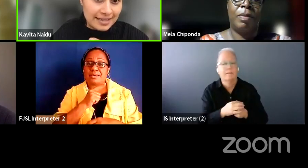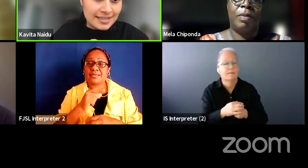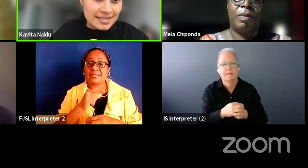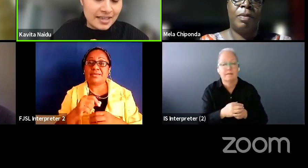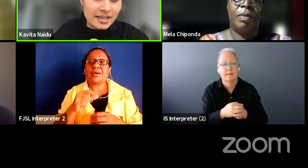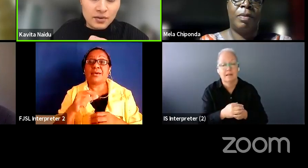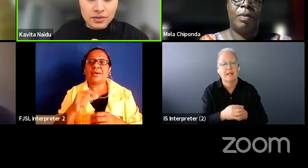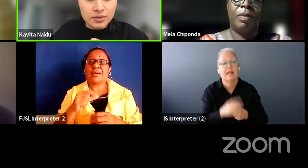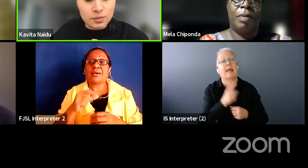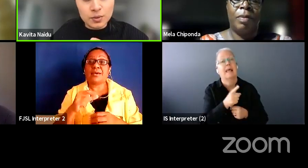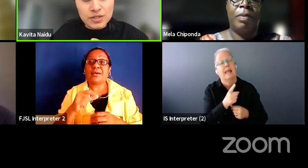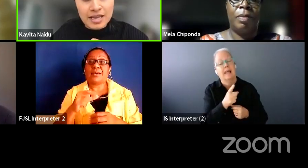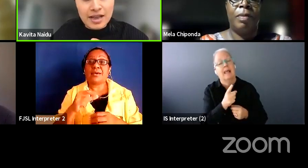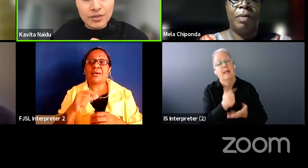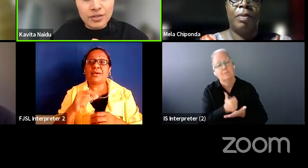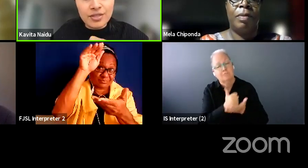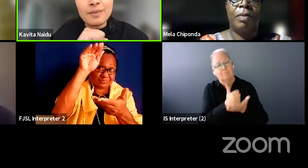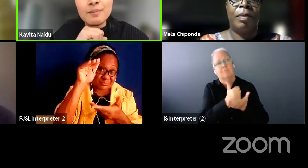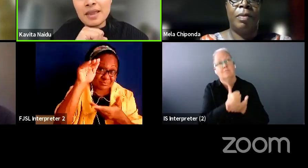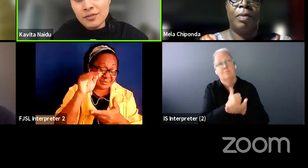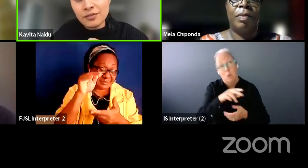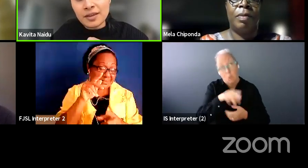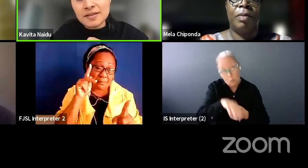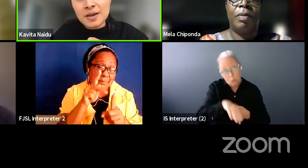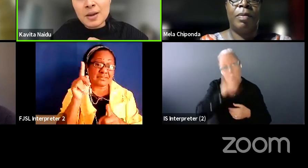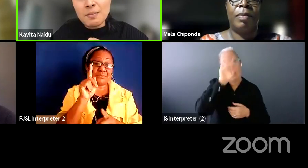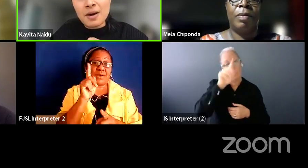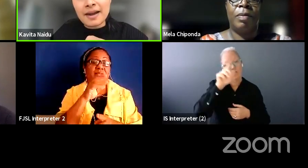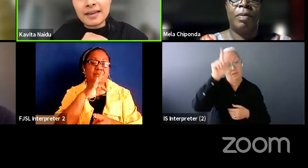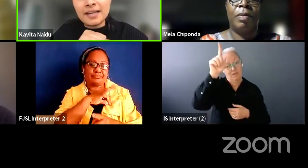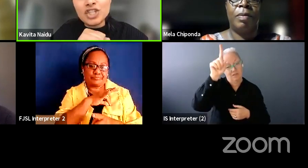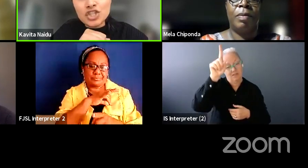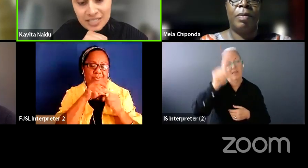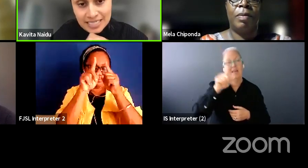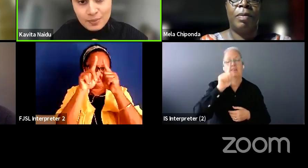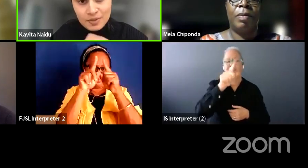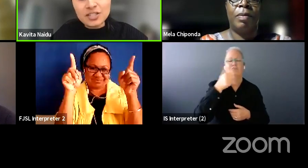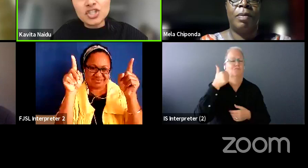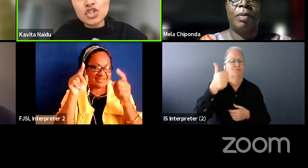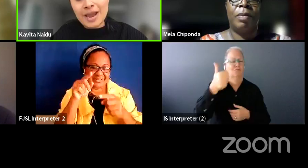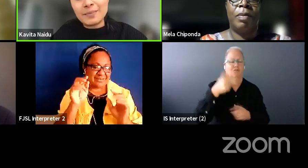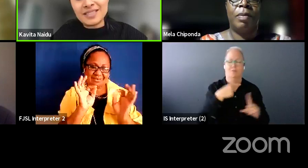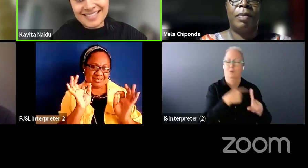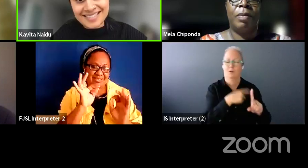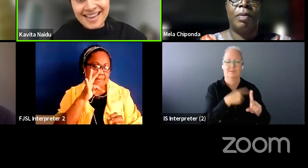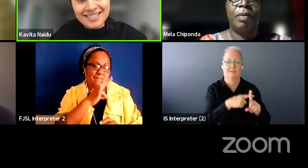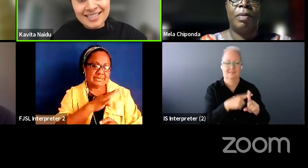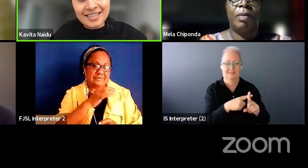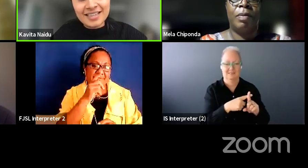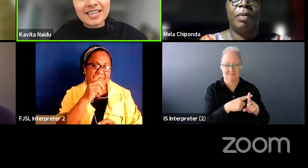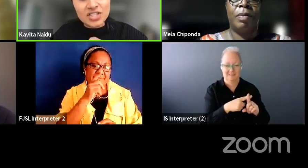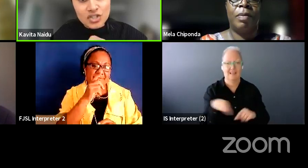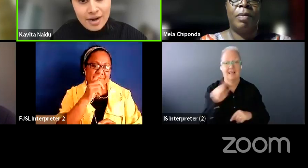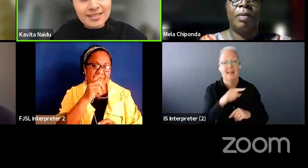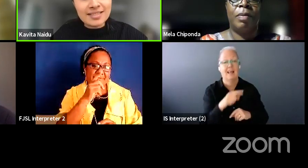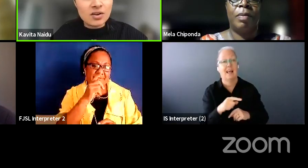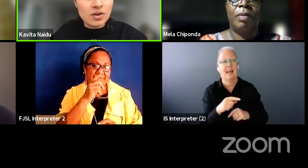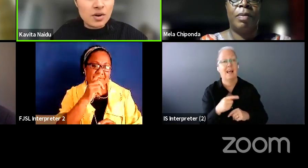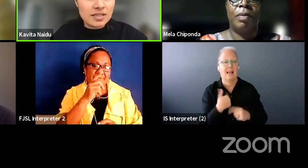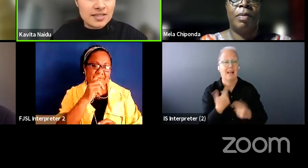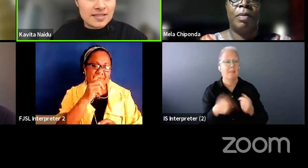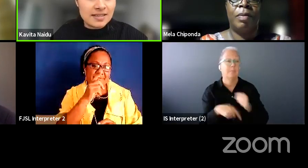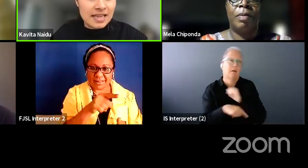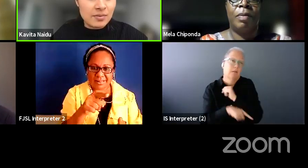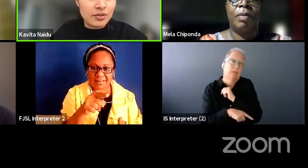north elites and not the global south. They benefit by keeping us trapped in debt, extracting